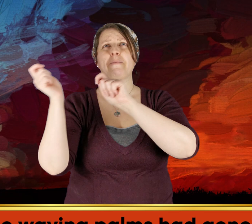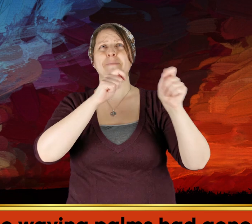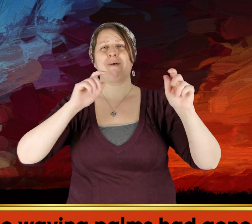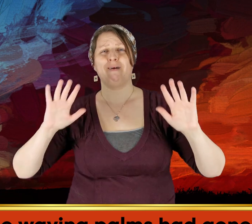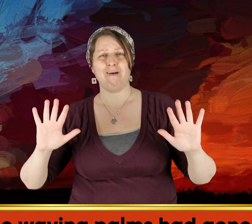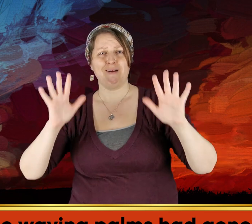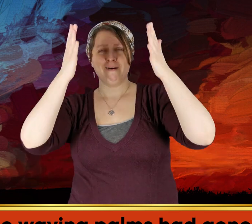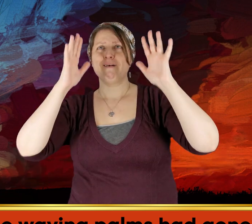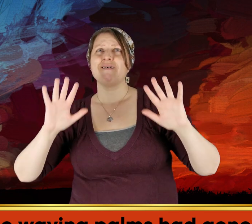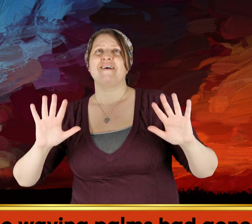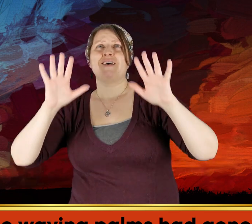palms were gone